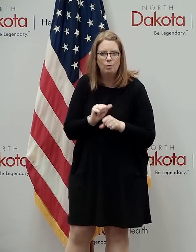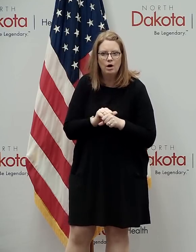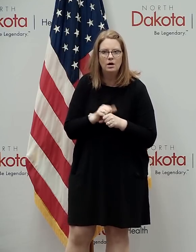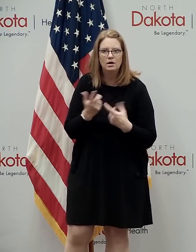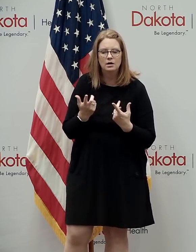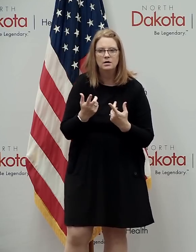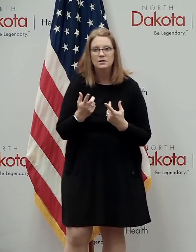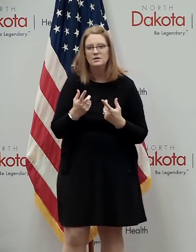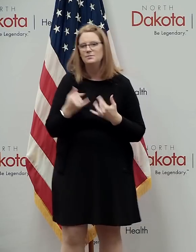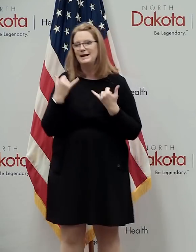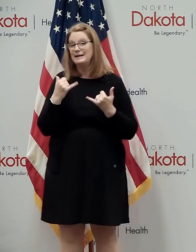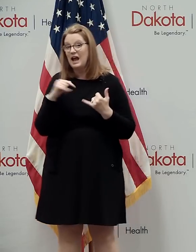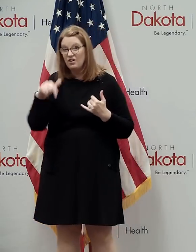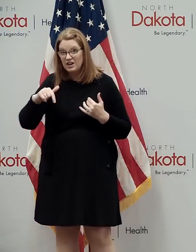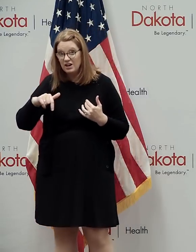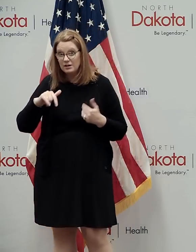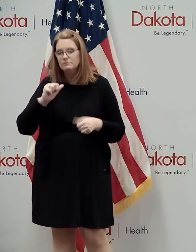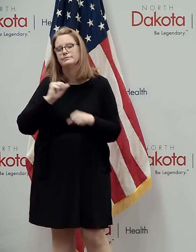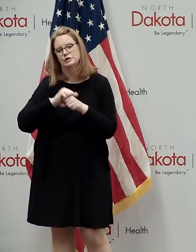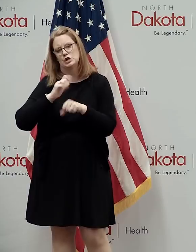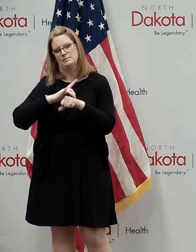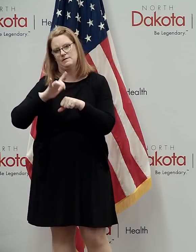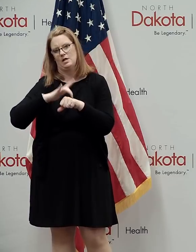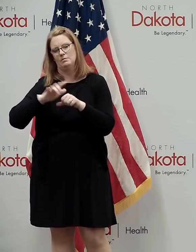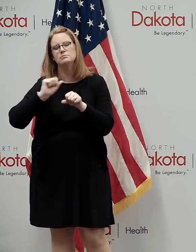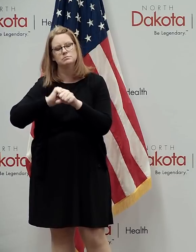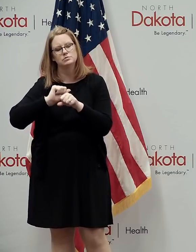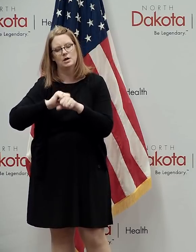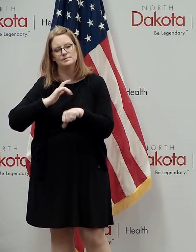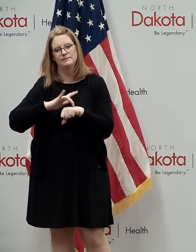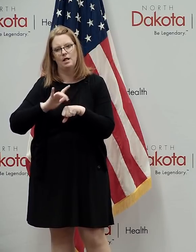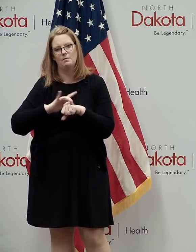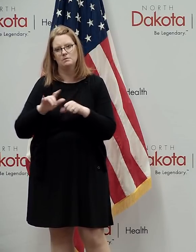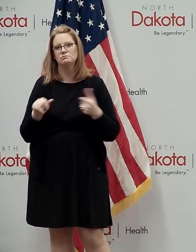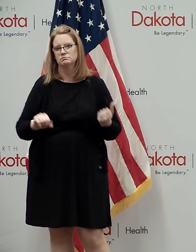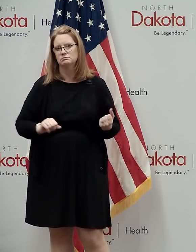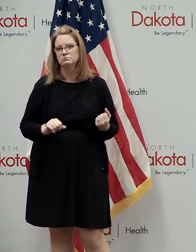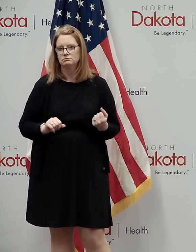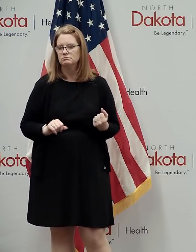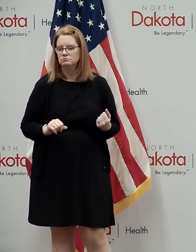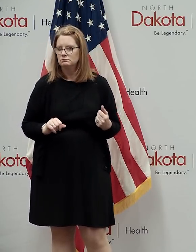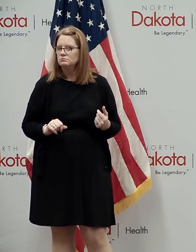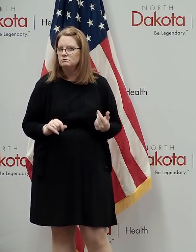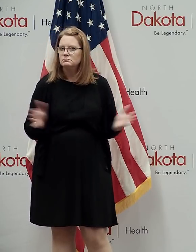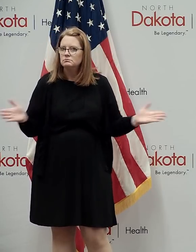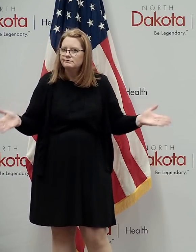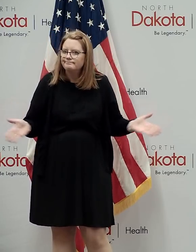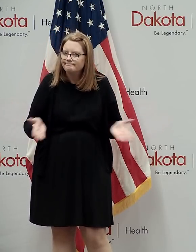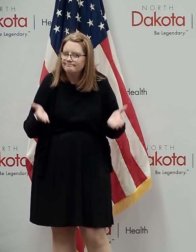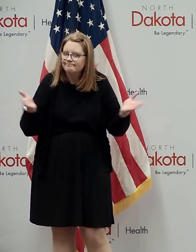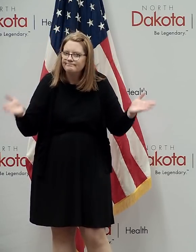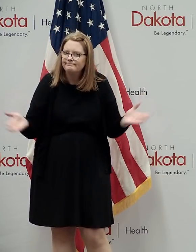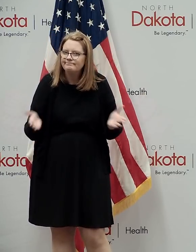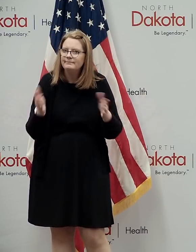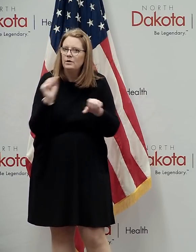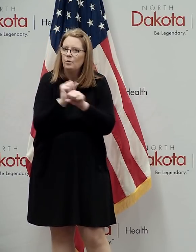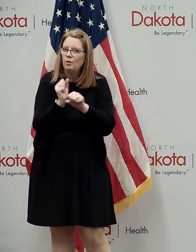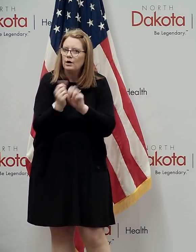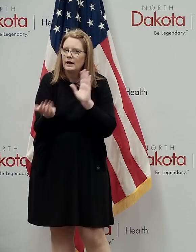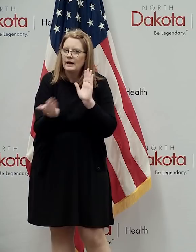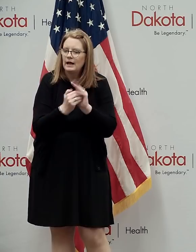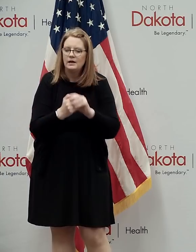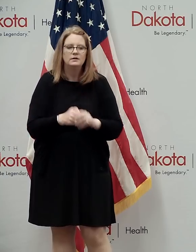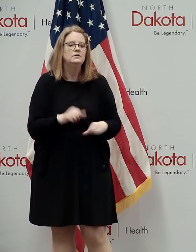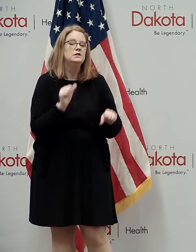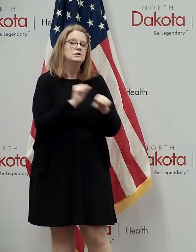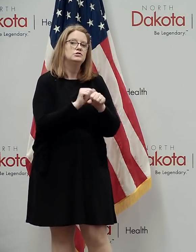there are jobs available in North Dakota, and we know that we want to encourage people to get back into the workforce. Job Service